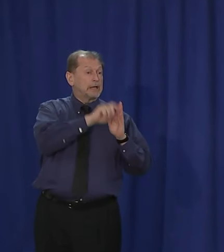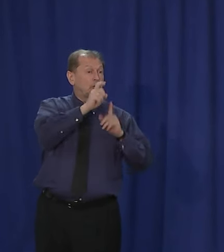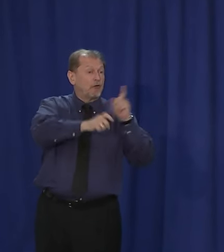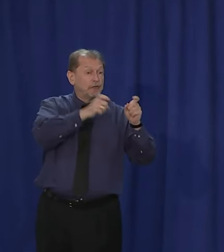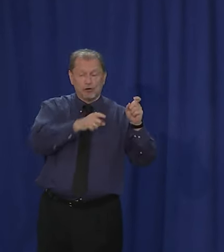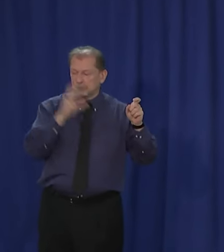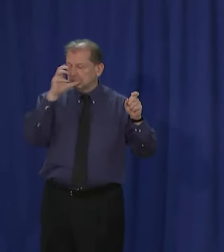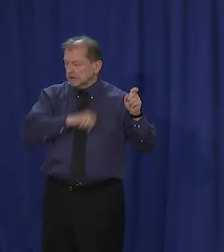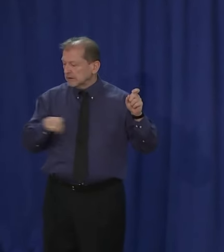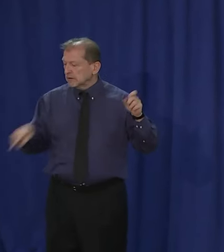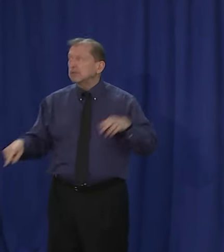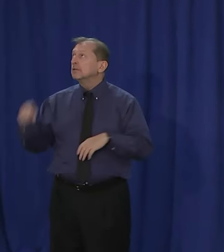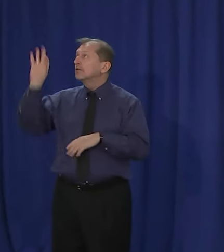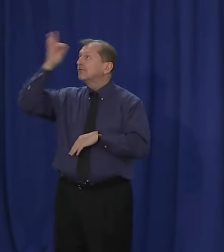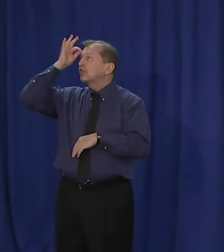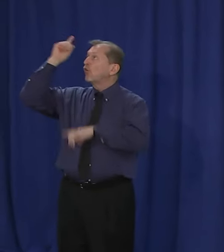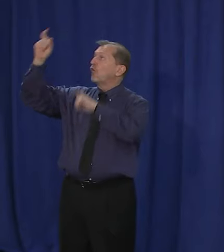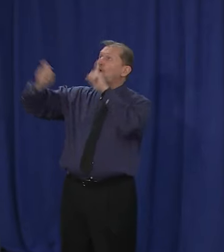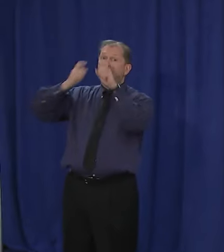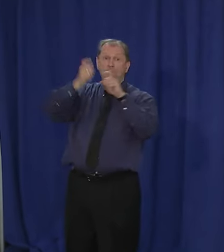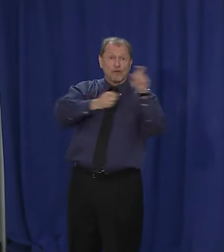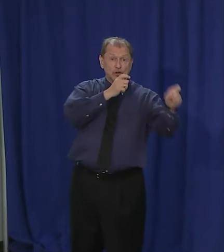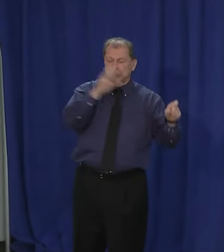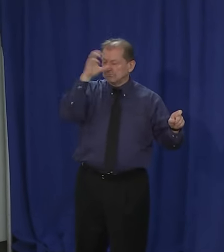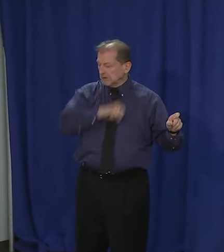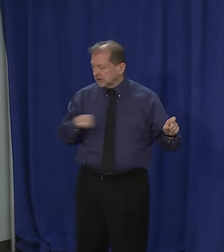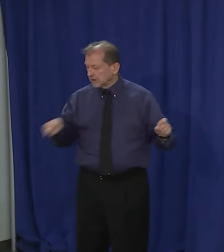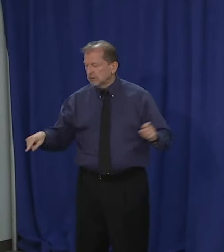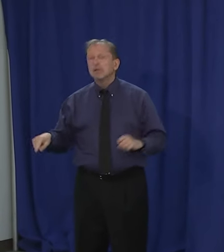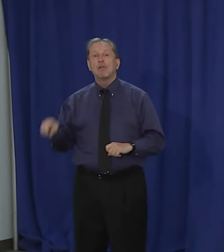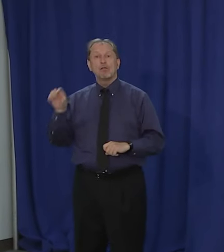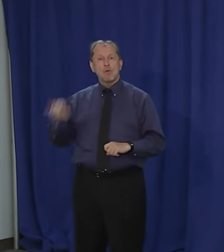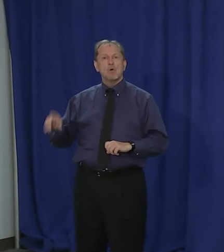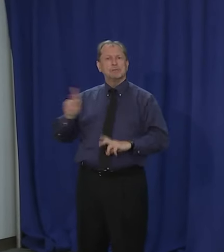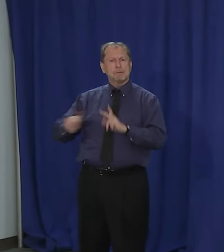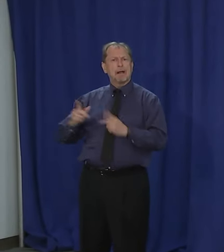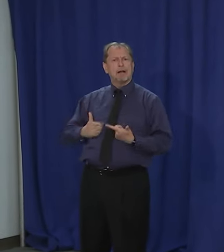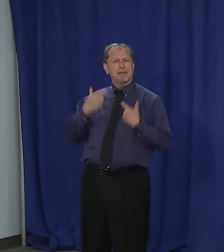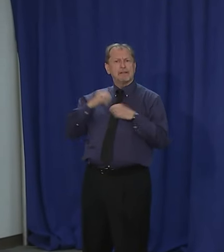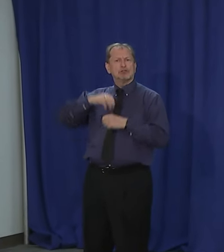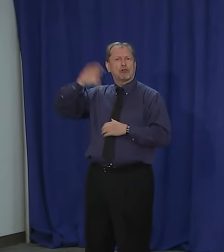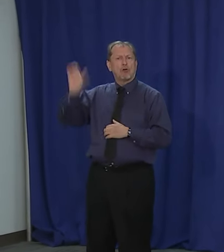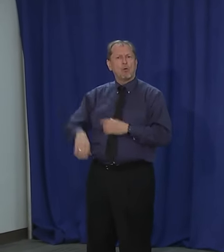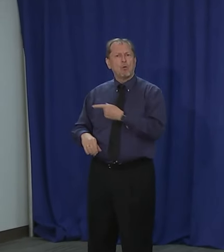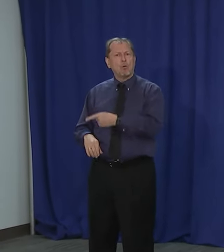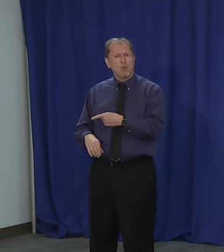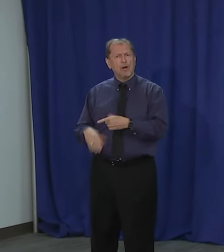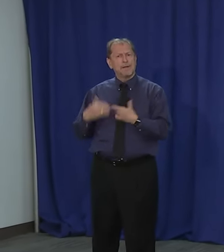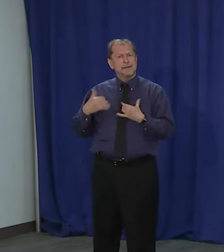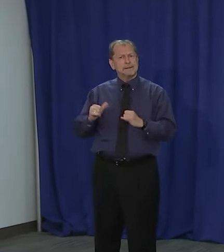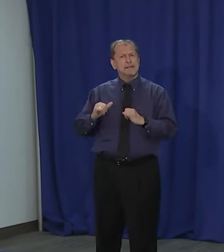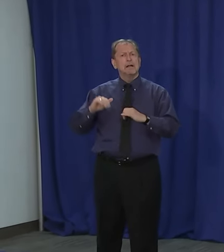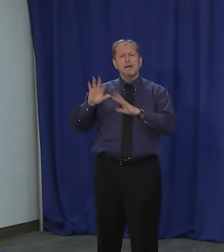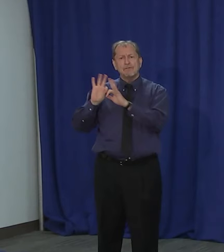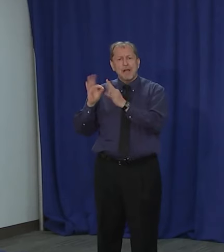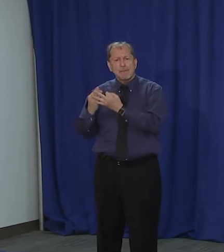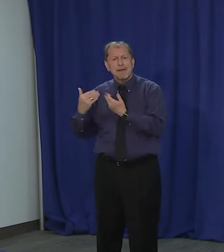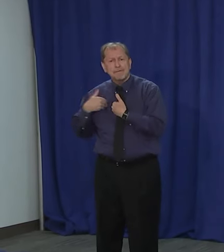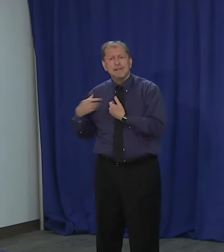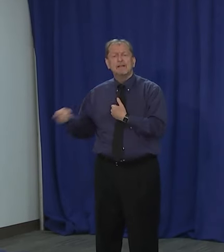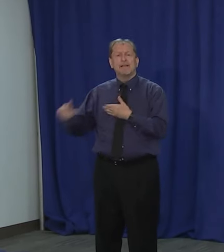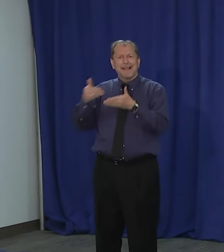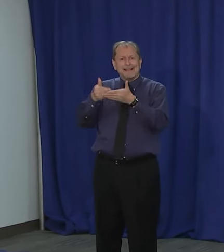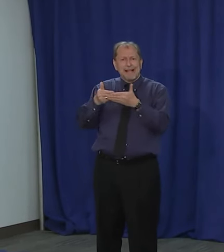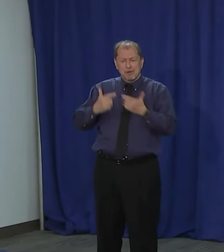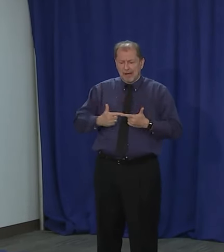point. These Chicagoans are vital community members. They're our family members, they're our neighbors, they